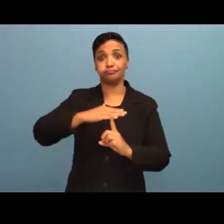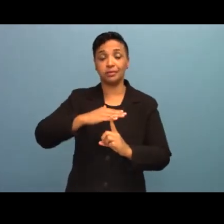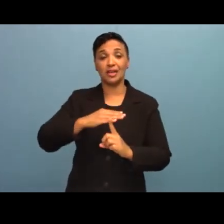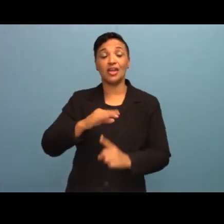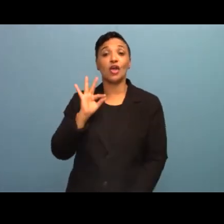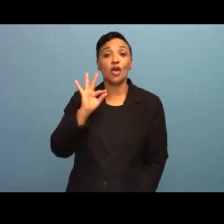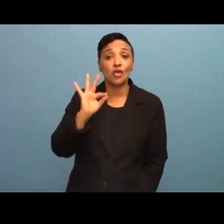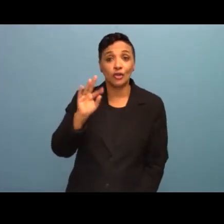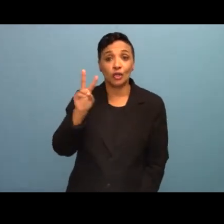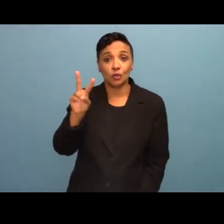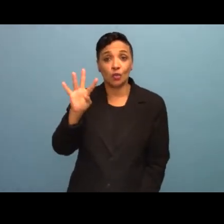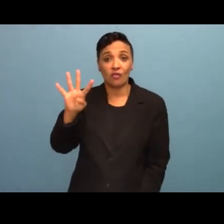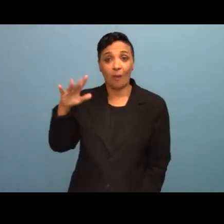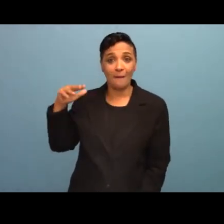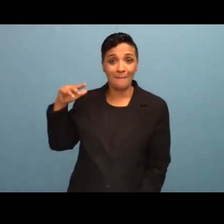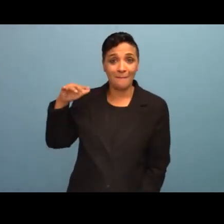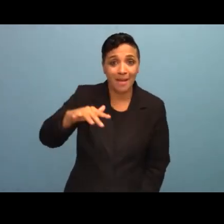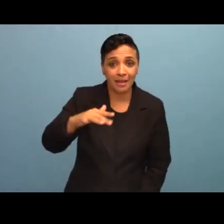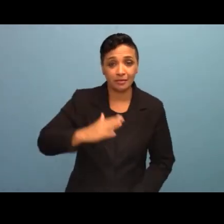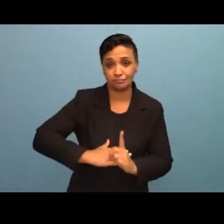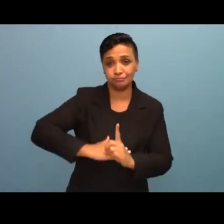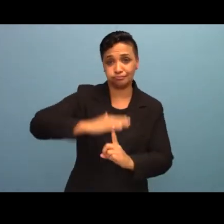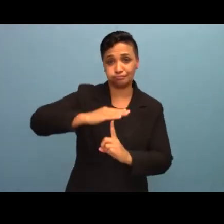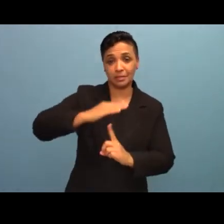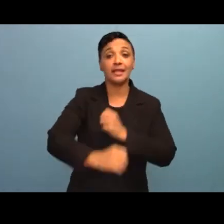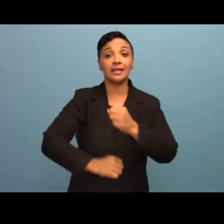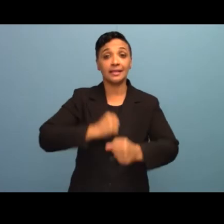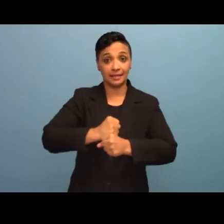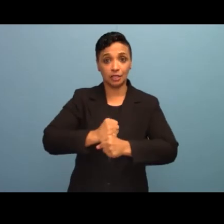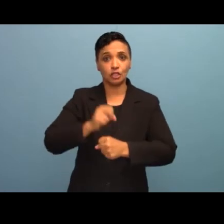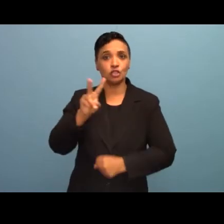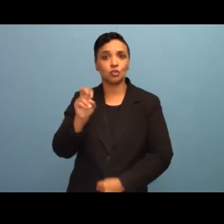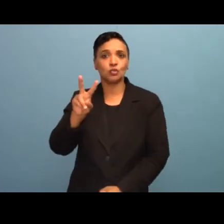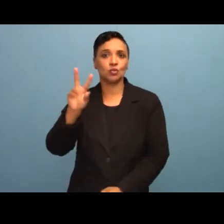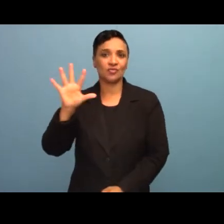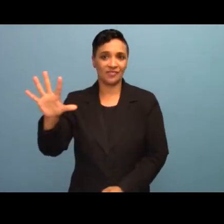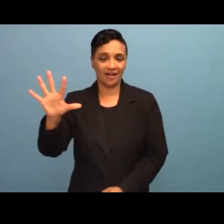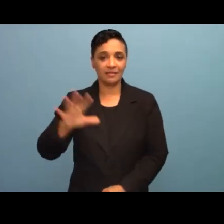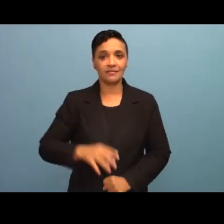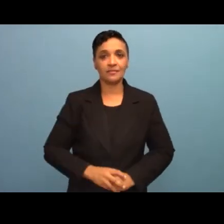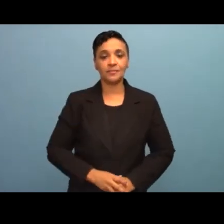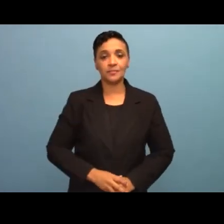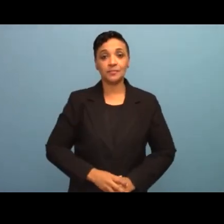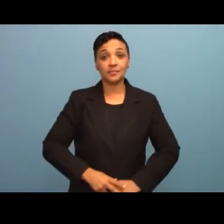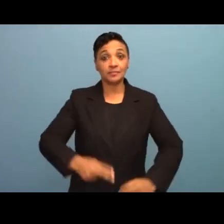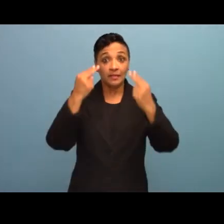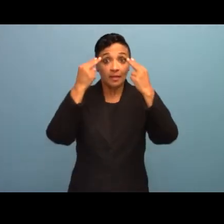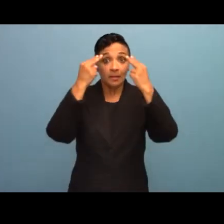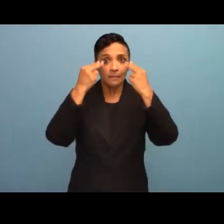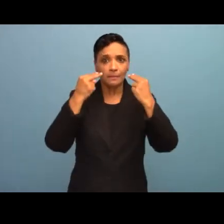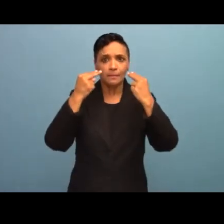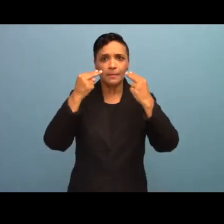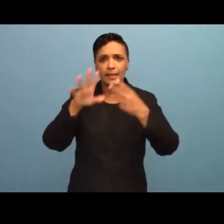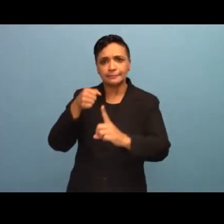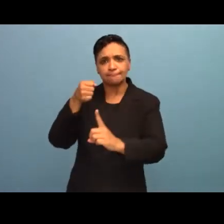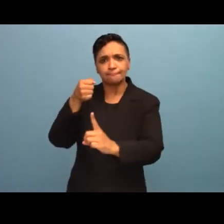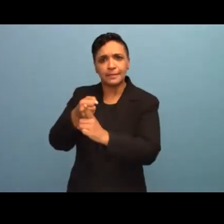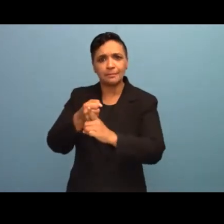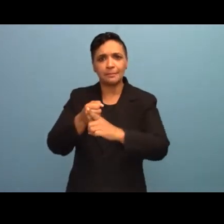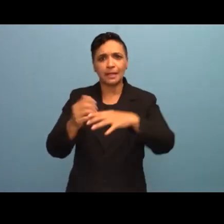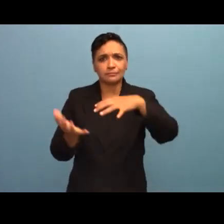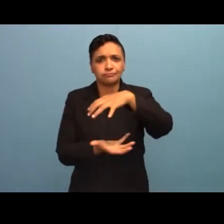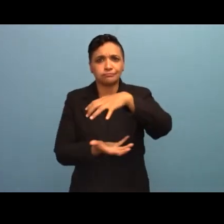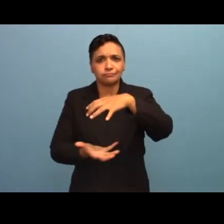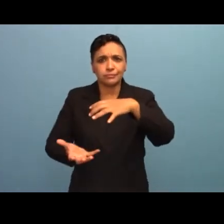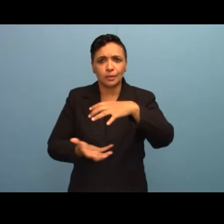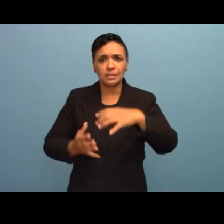by 2025. The burden of blindness disproportionately affects low and middle income countries, where the